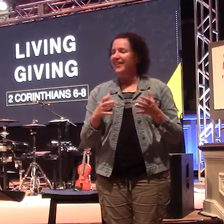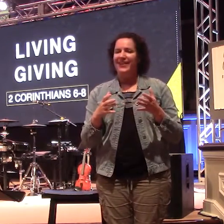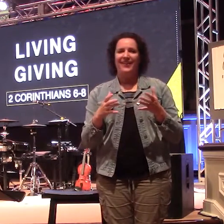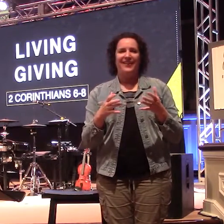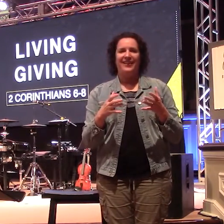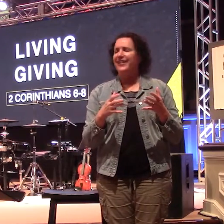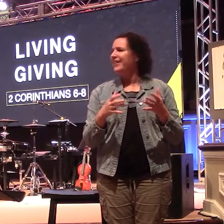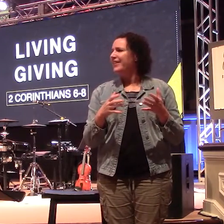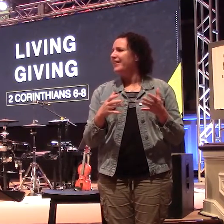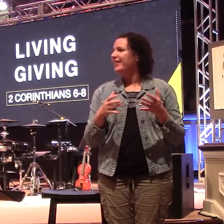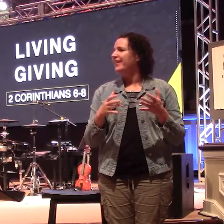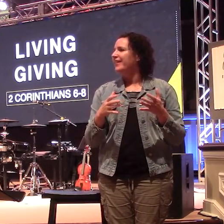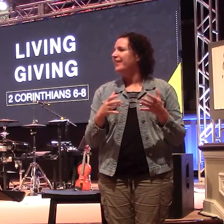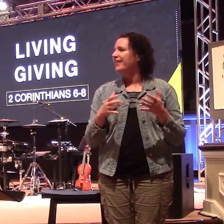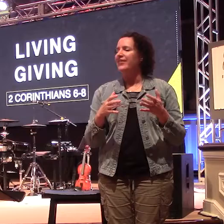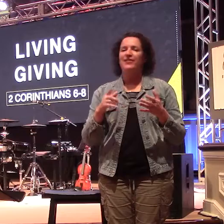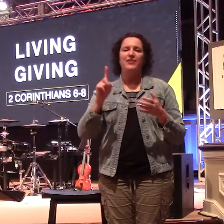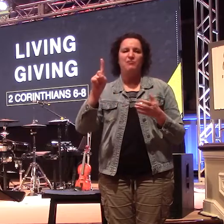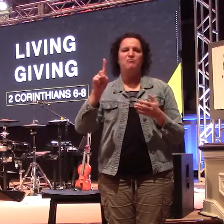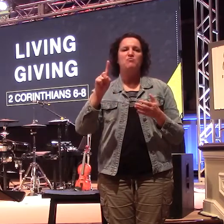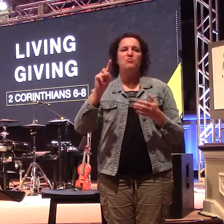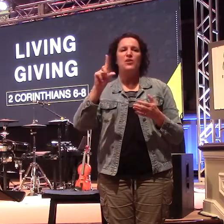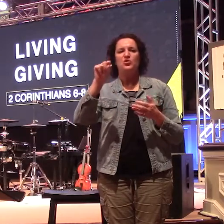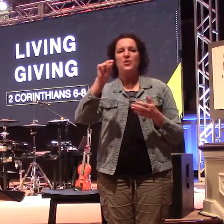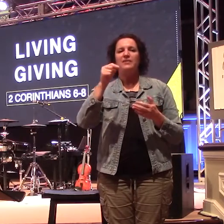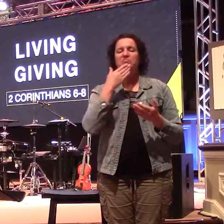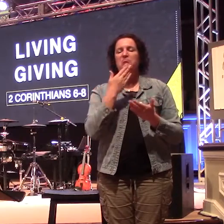Let's take one. That's right. Just 120. That's good.